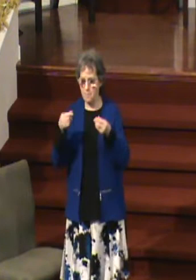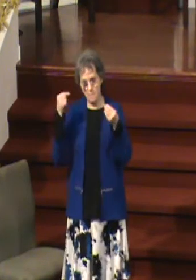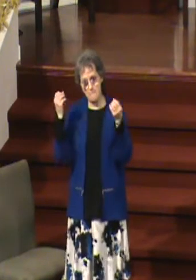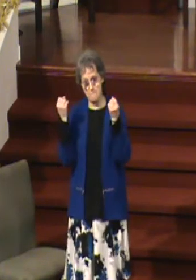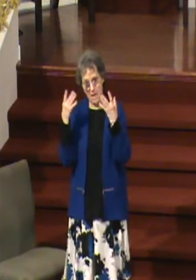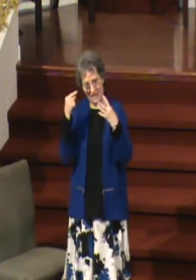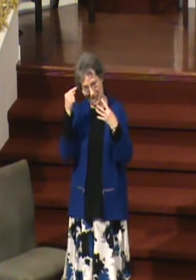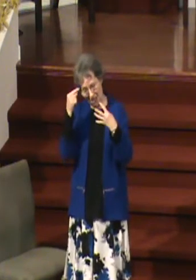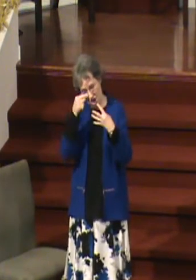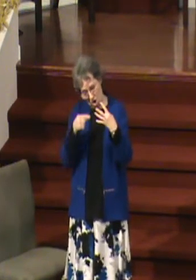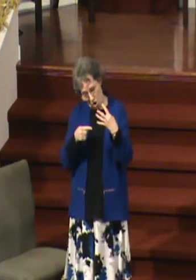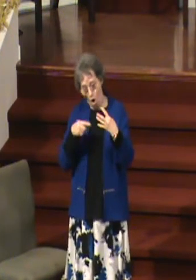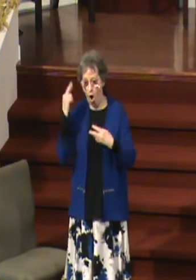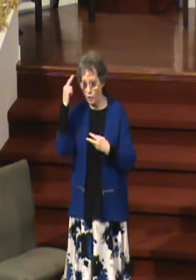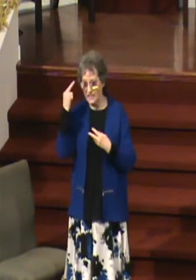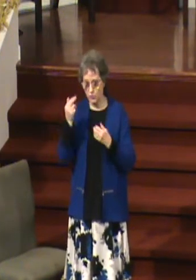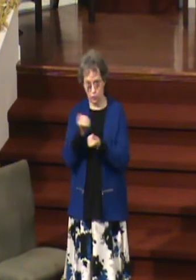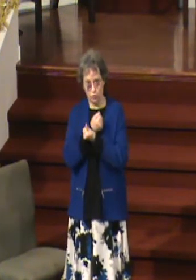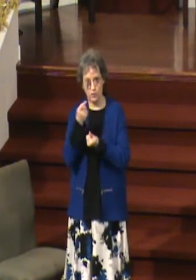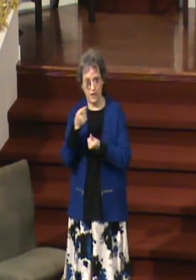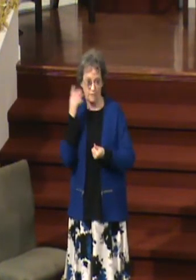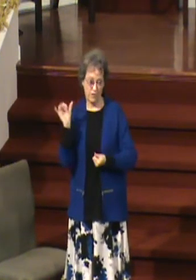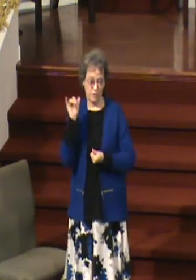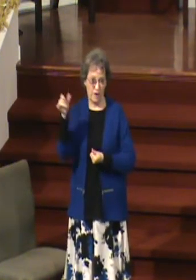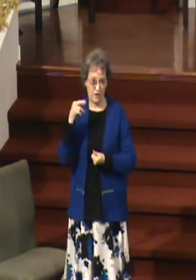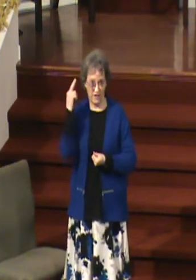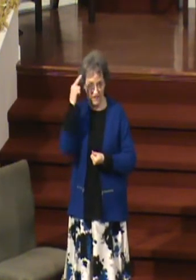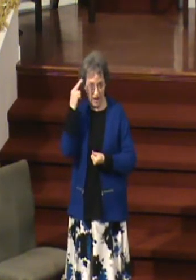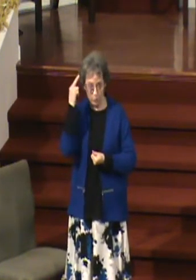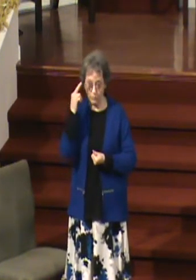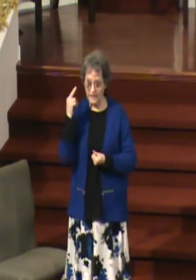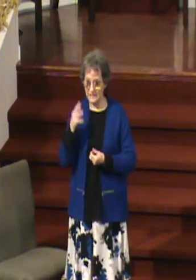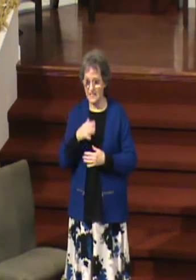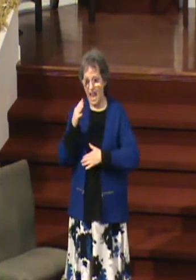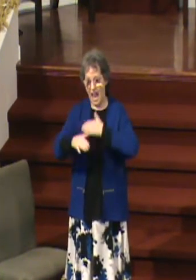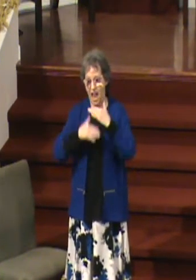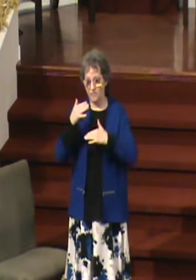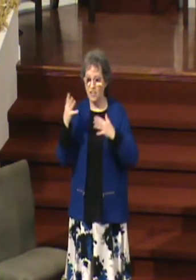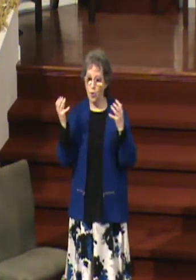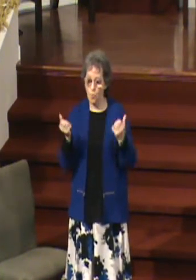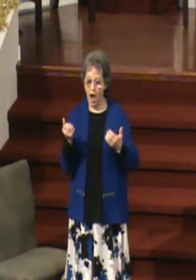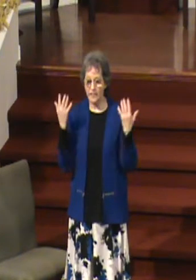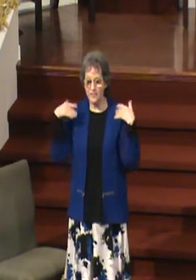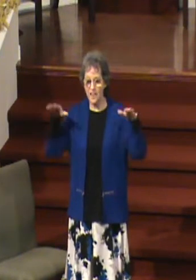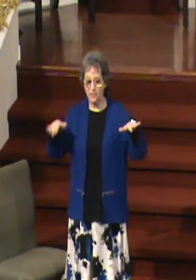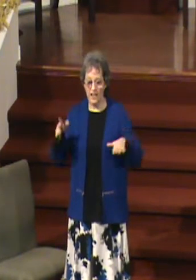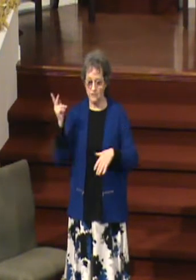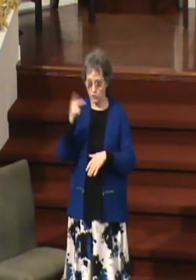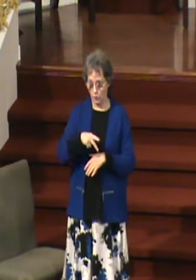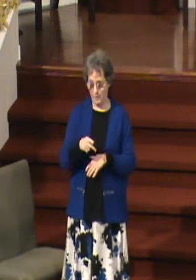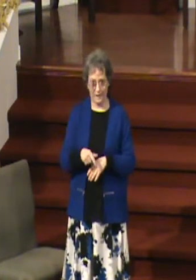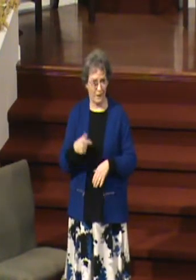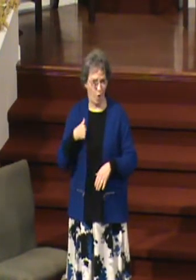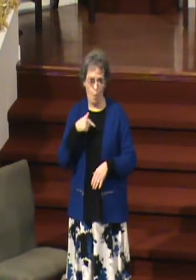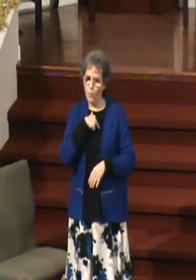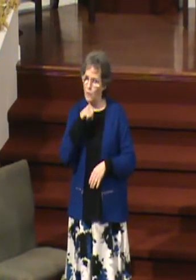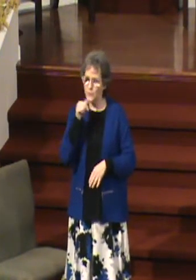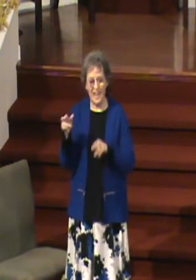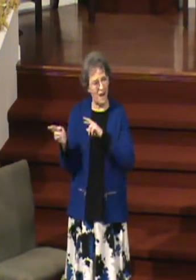forever, and for that reason, heaven wanted their angel back. While we weren't ready, you were preparing